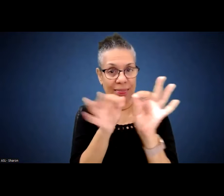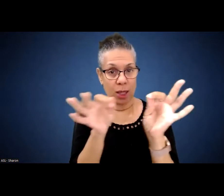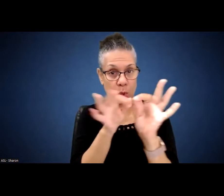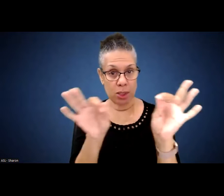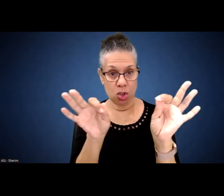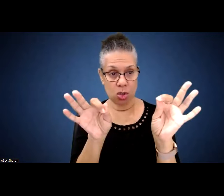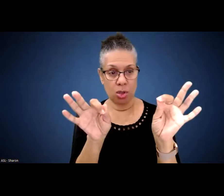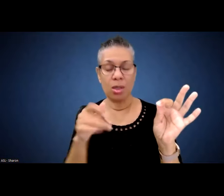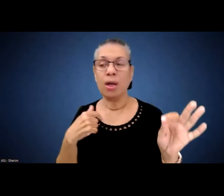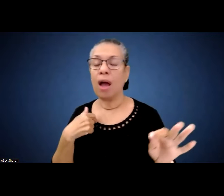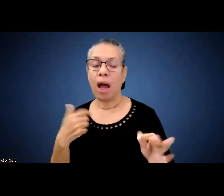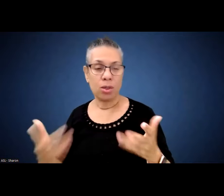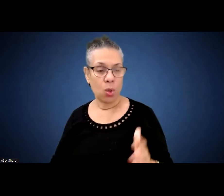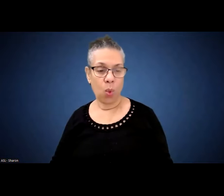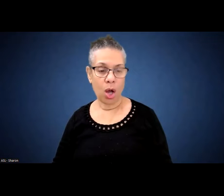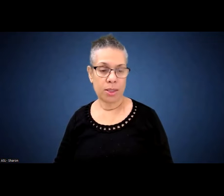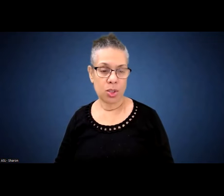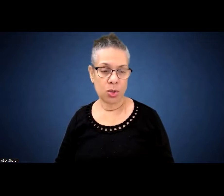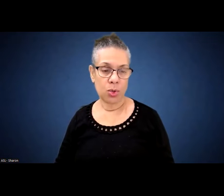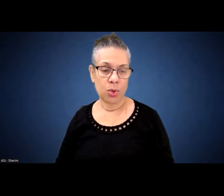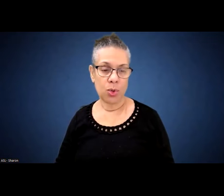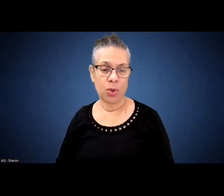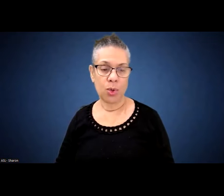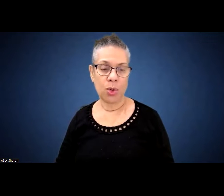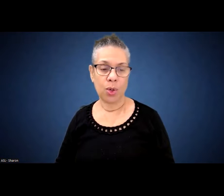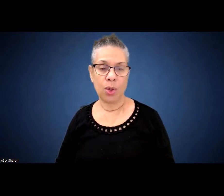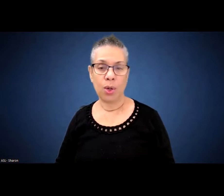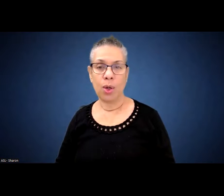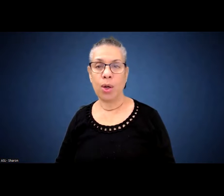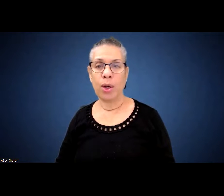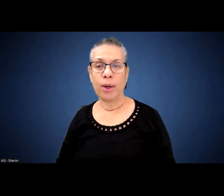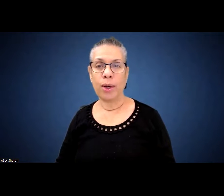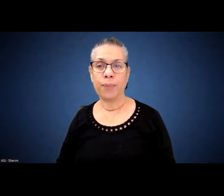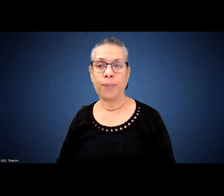to start having, separate,